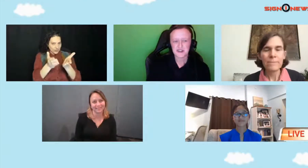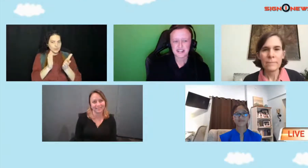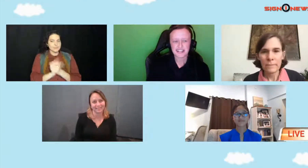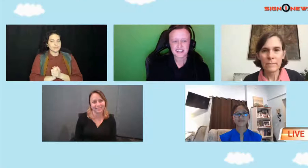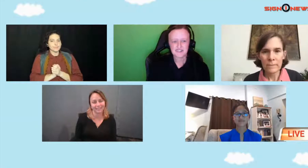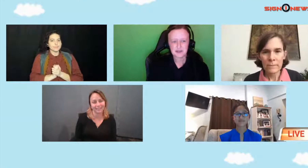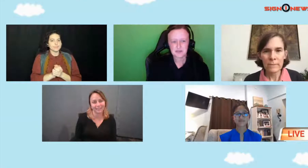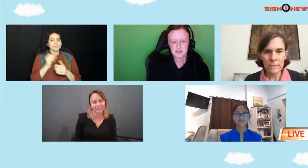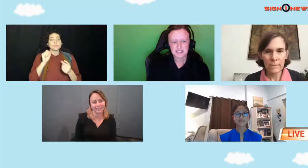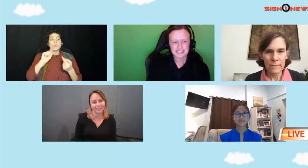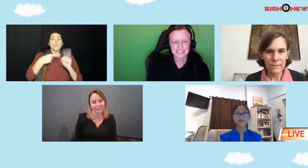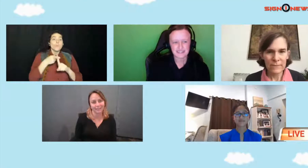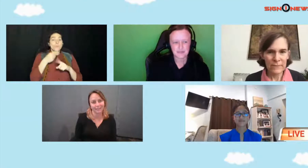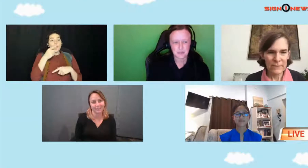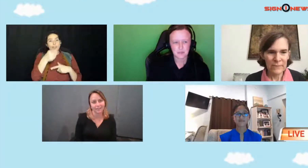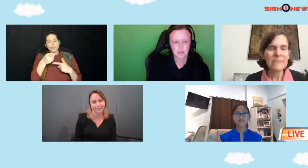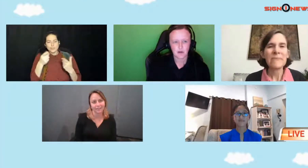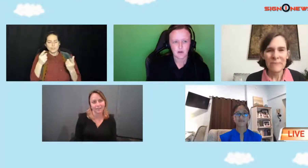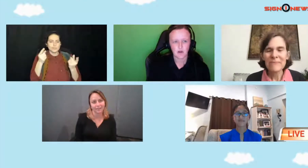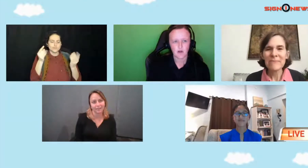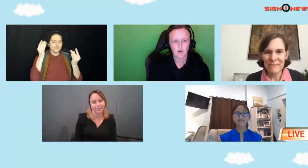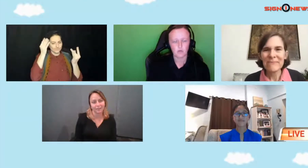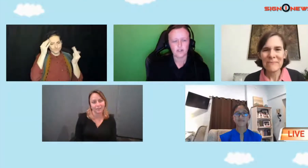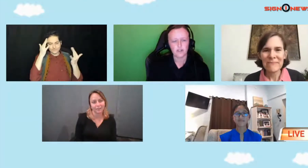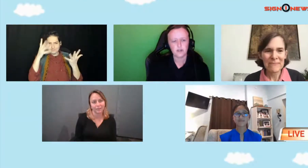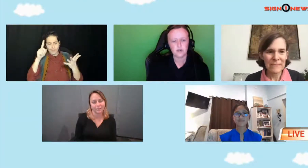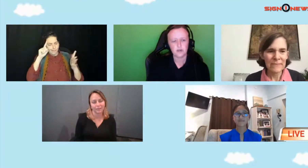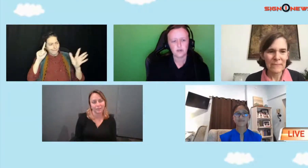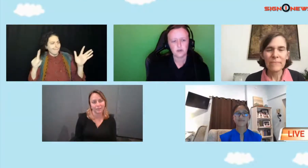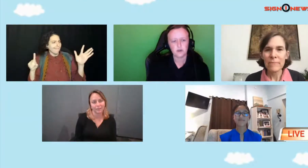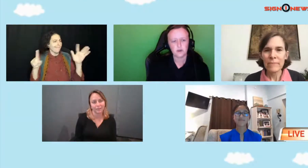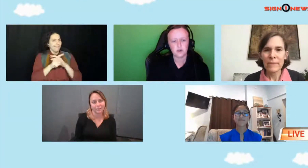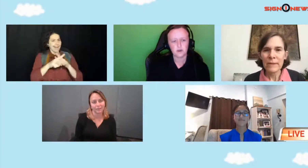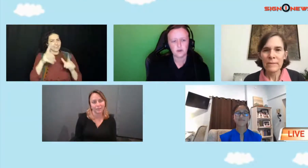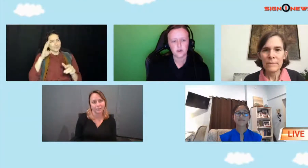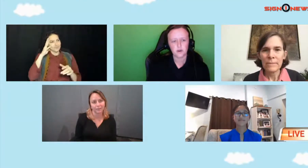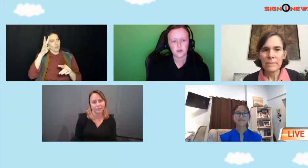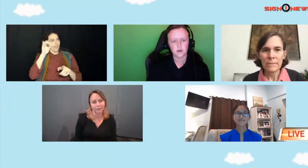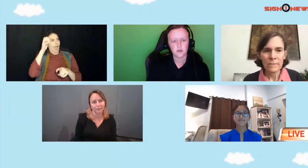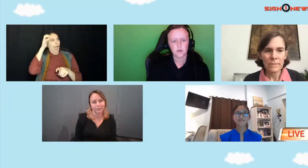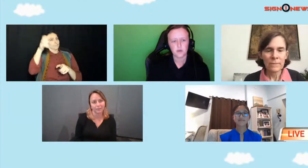So I'm ready to hear from you, Cece. When you